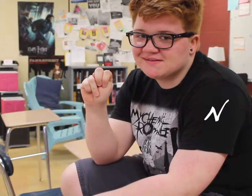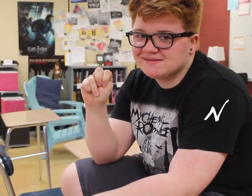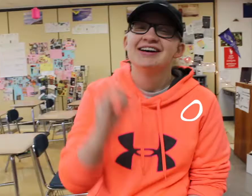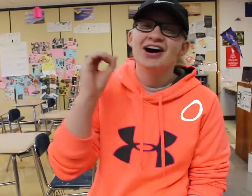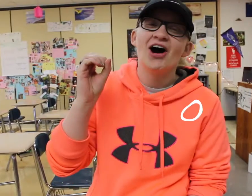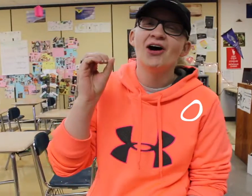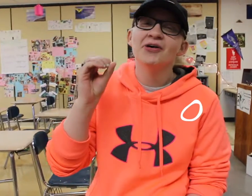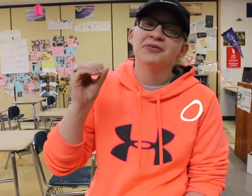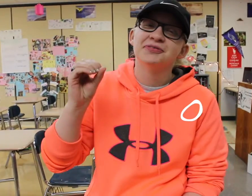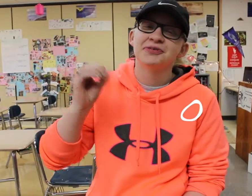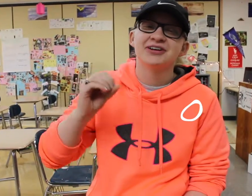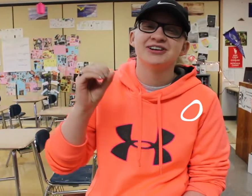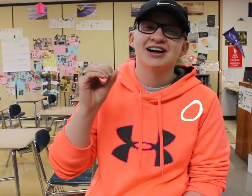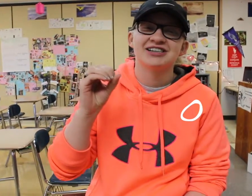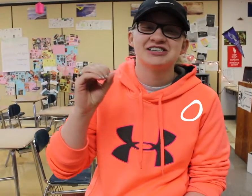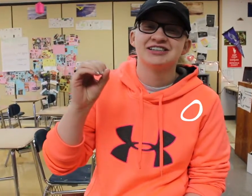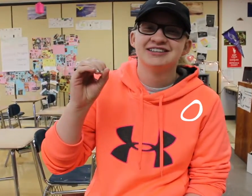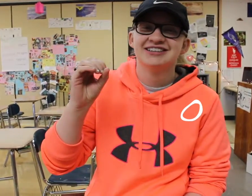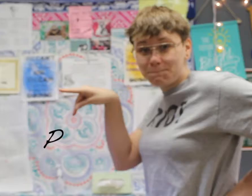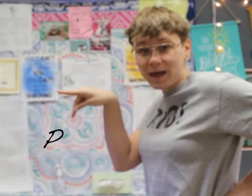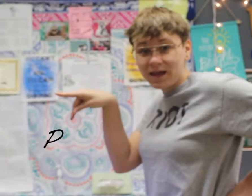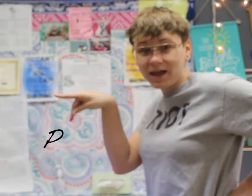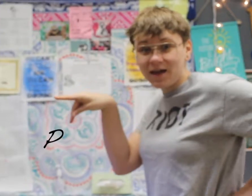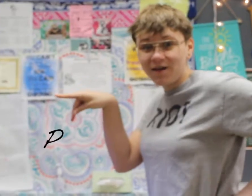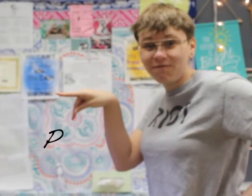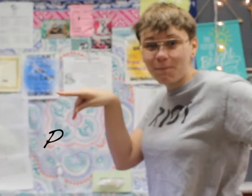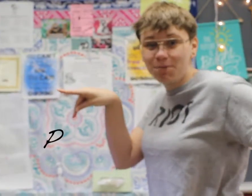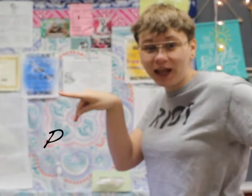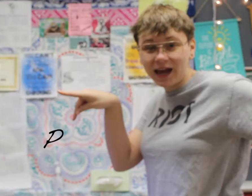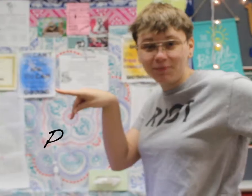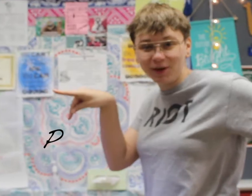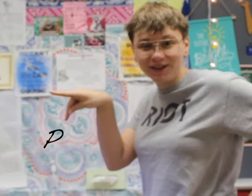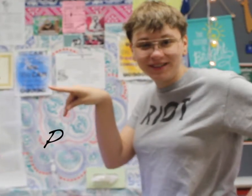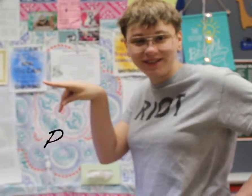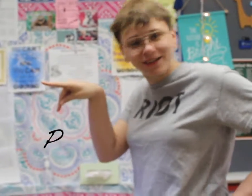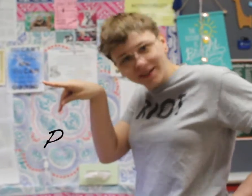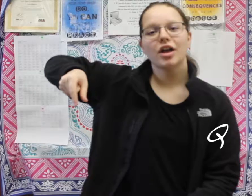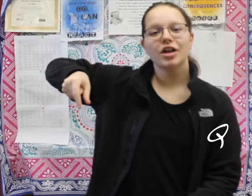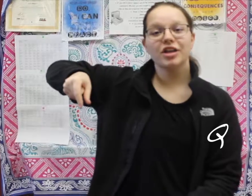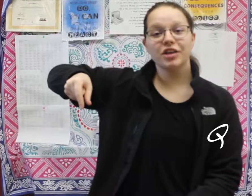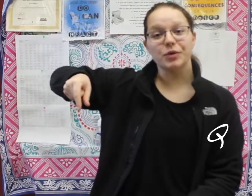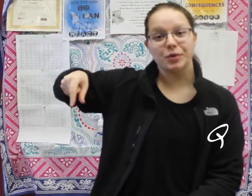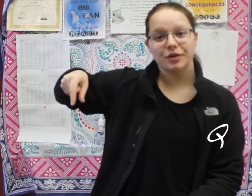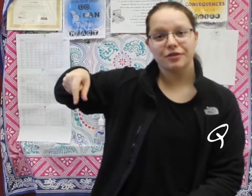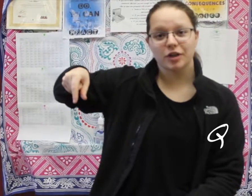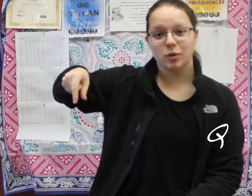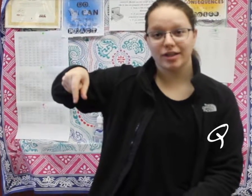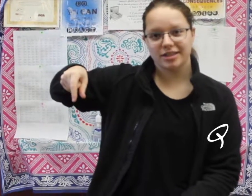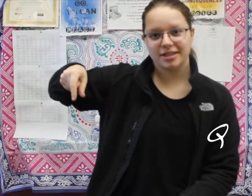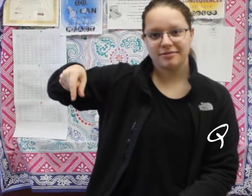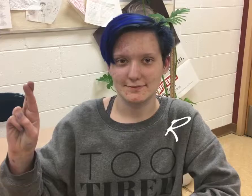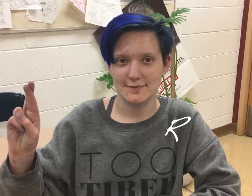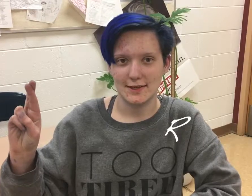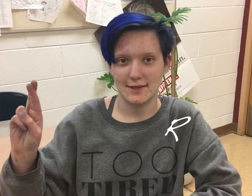thanks. O for One Direction. P for platypus. Q for quilt. R